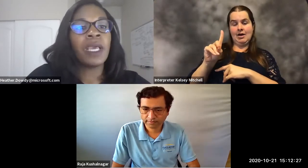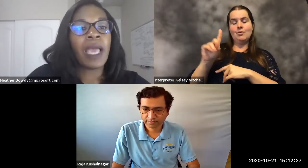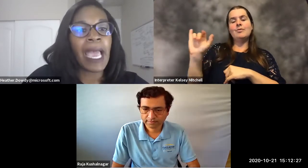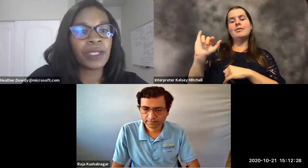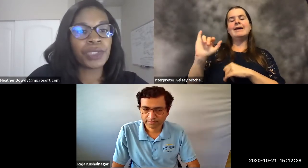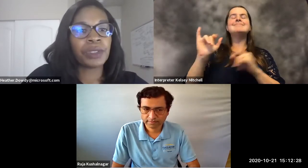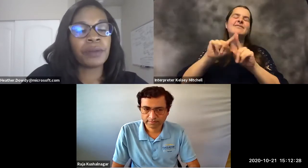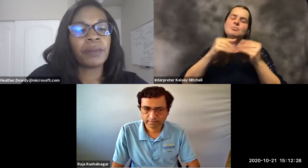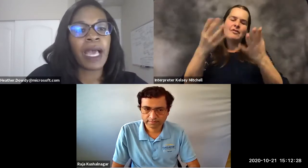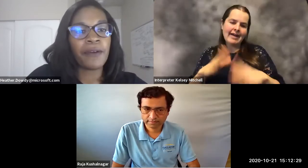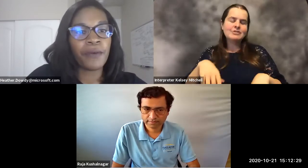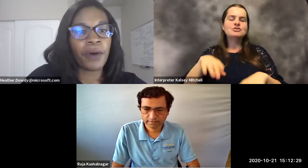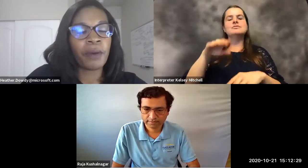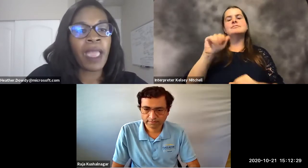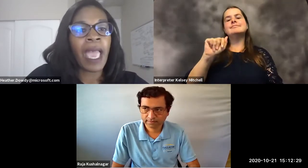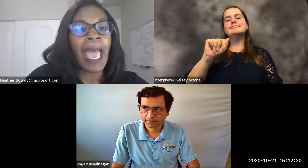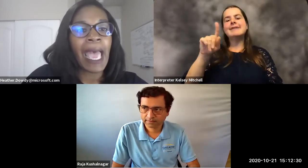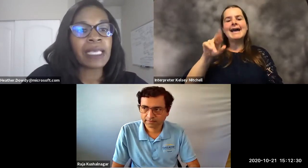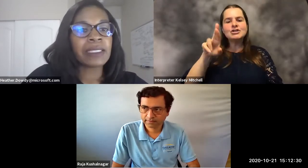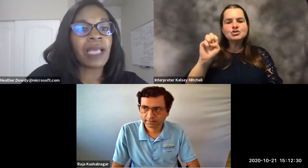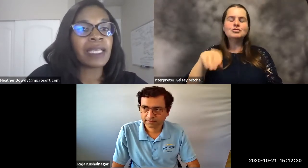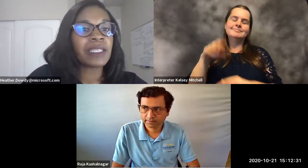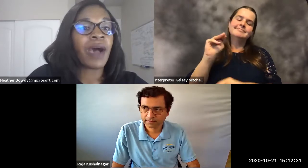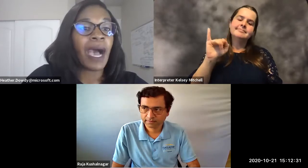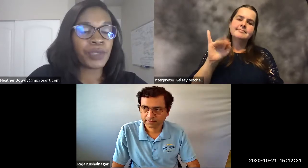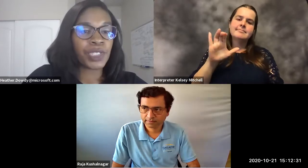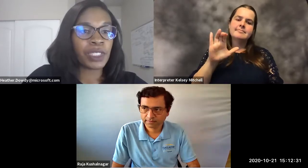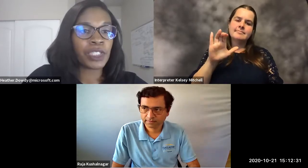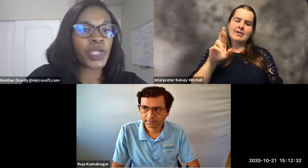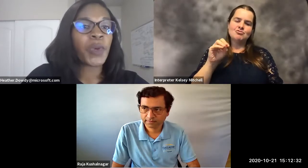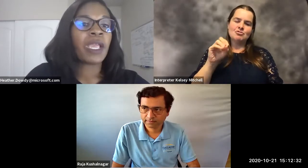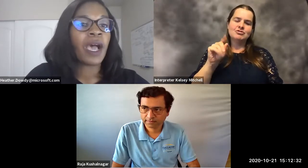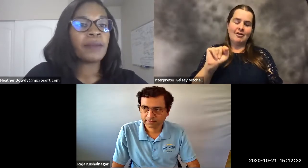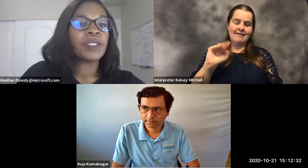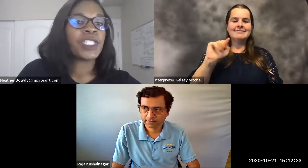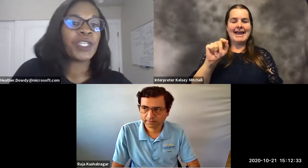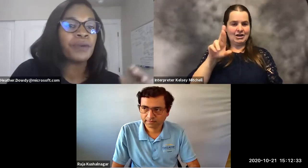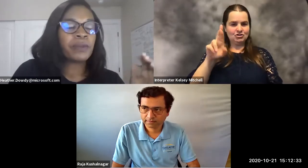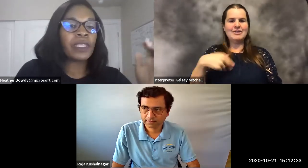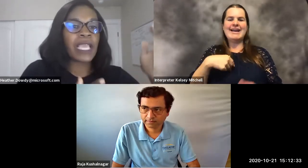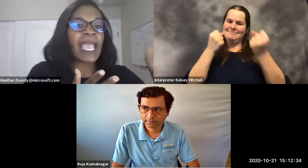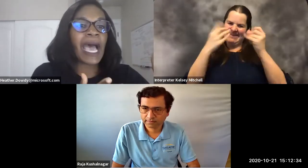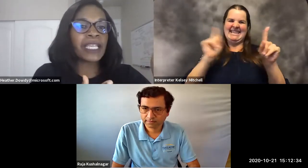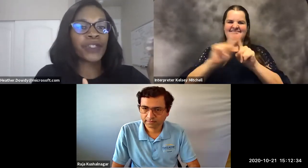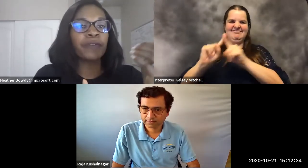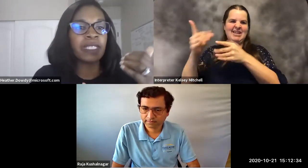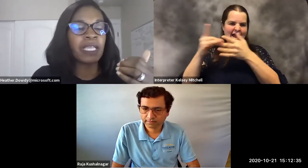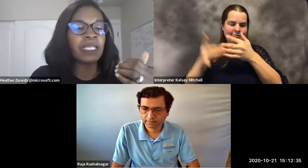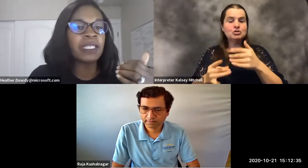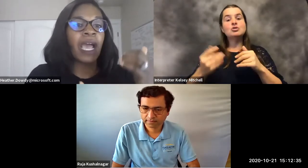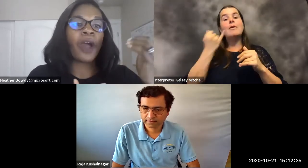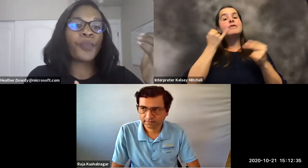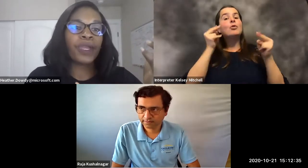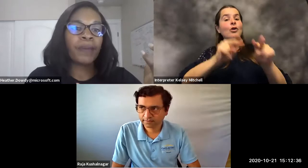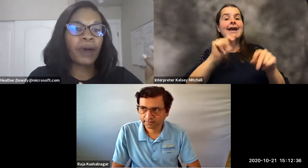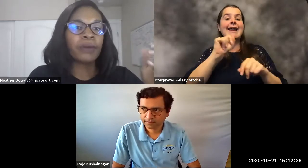Microsoft Azure platform has lots of options. So when it comes to the AI